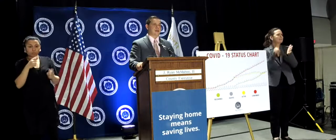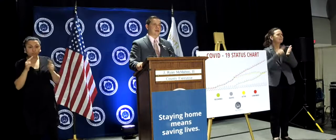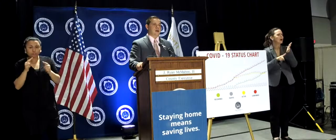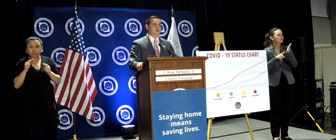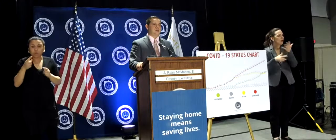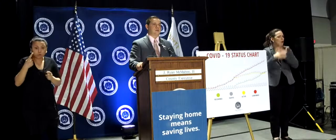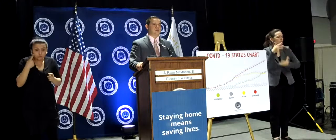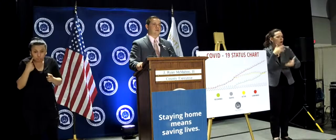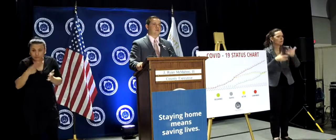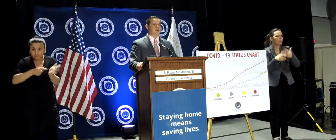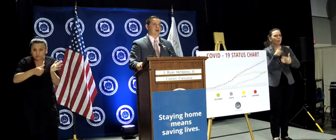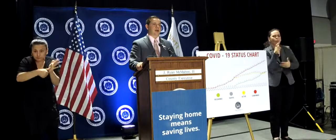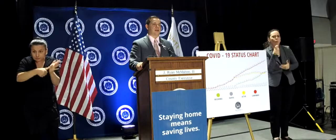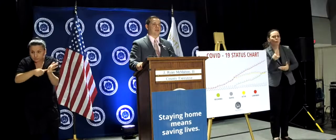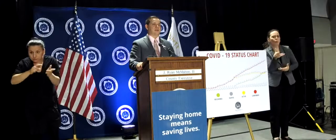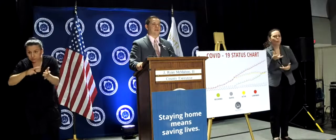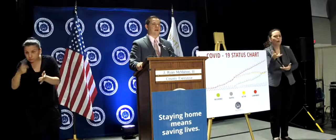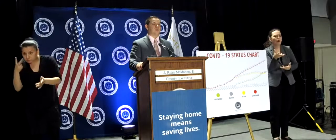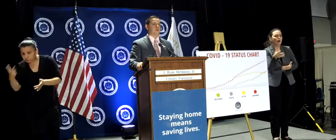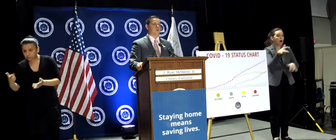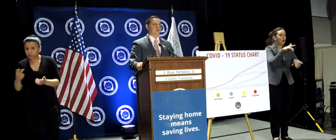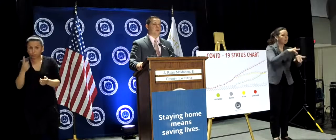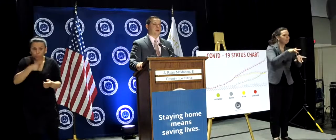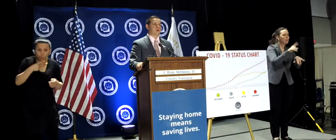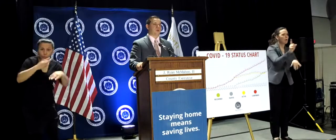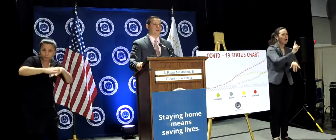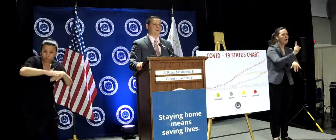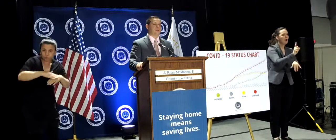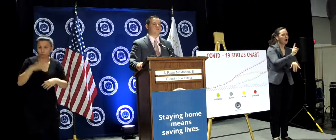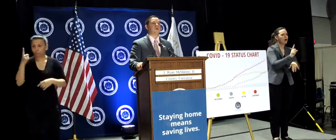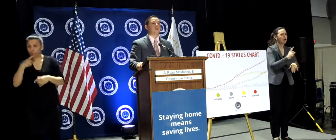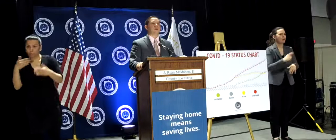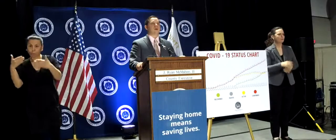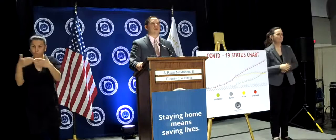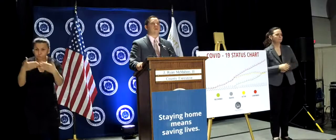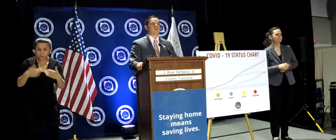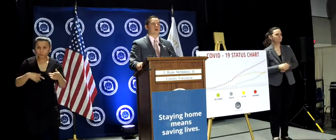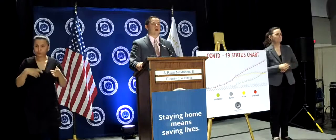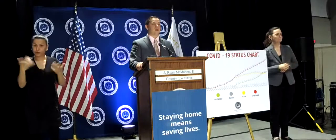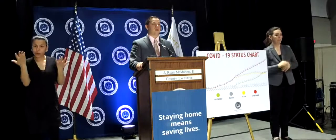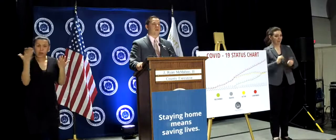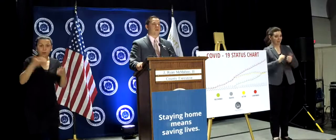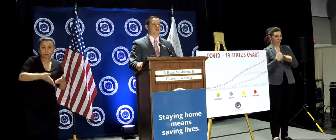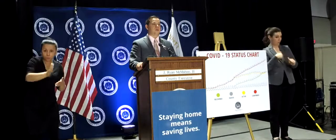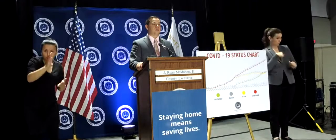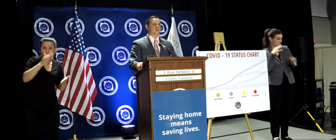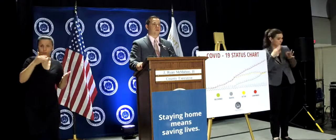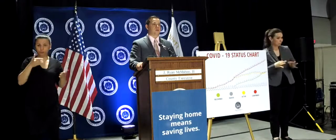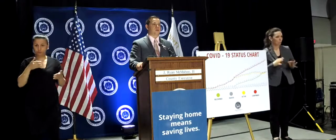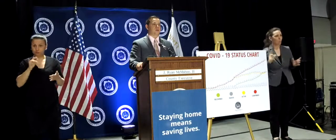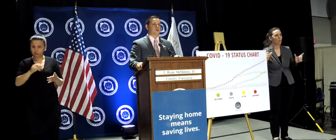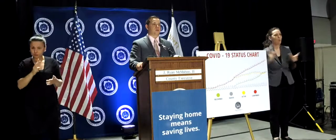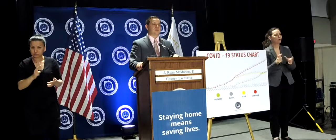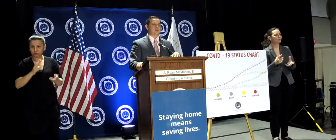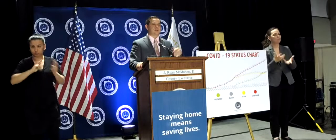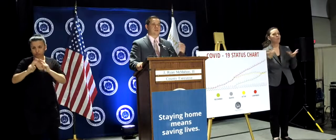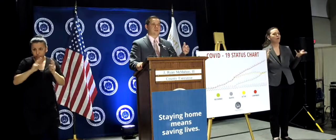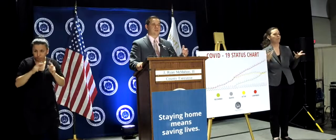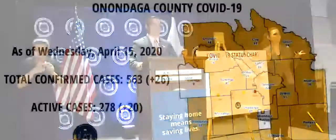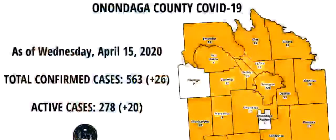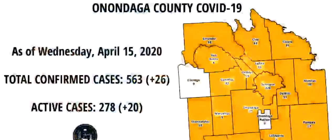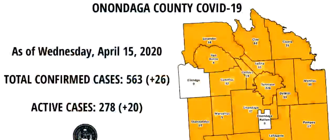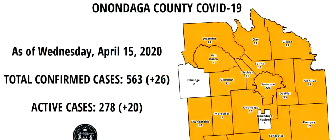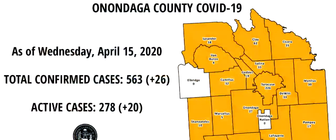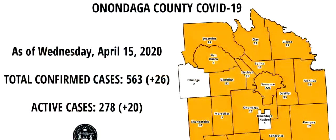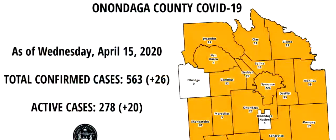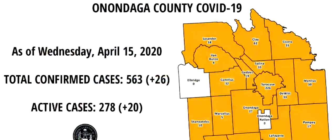contacts. Based off those direct contacts is how we formulate our quarantine. If once the investigation